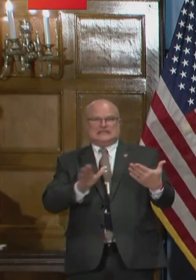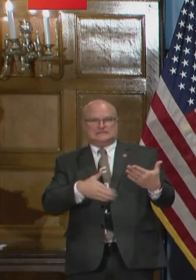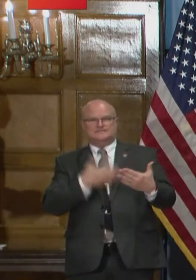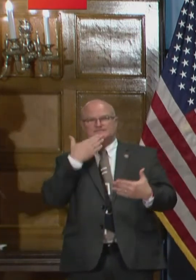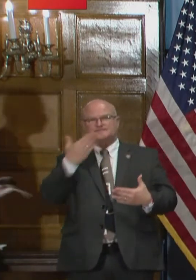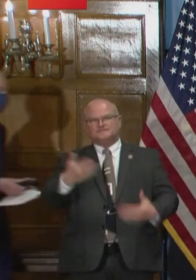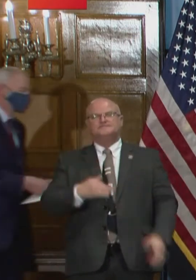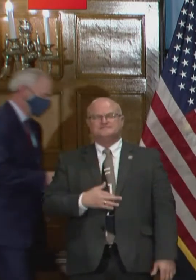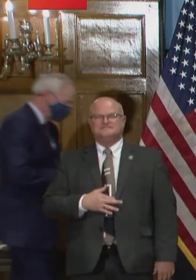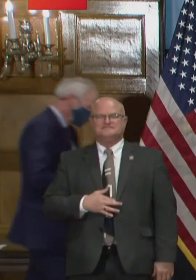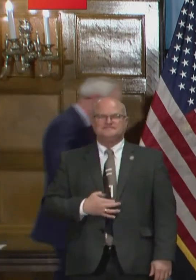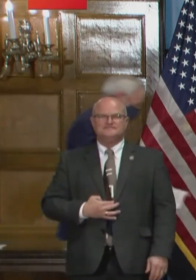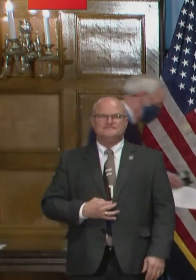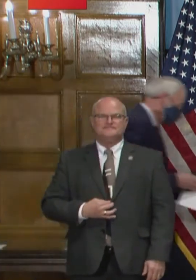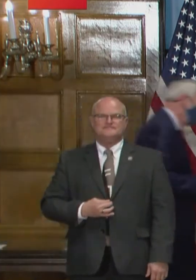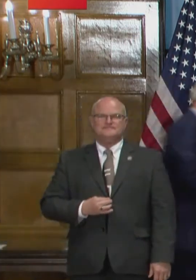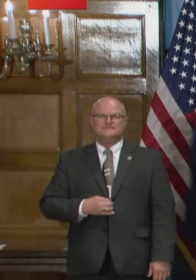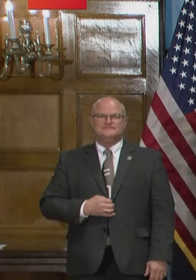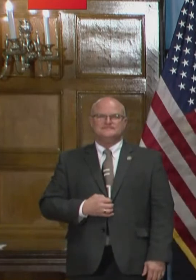Thank you.